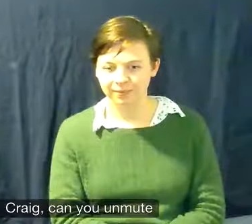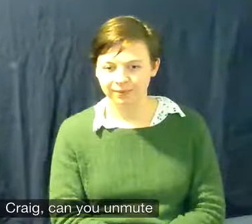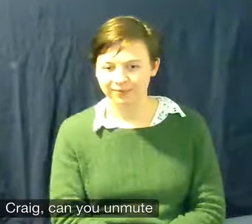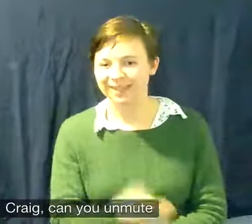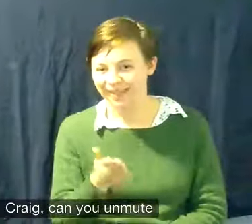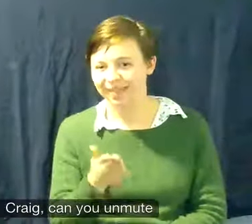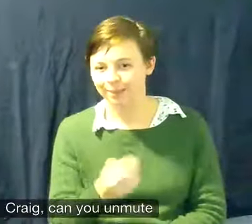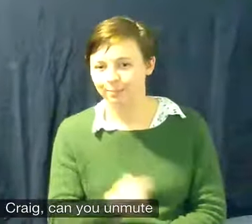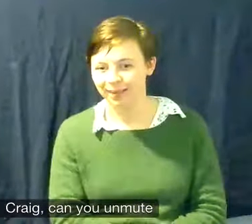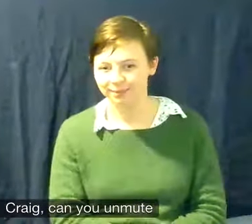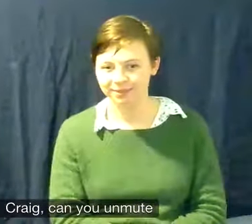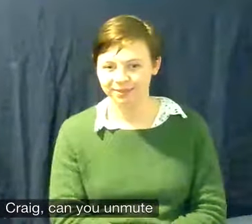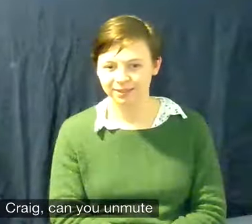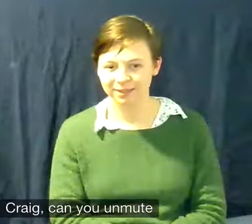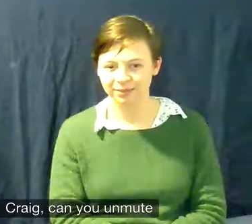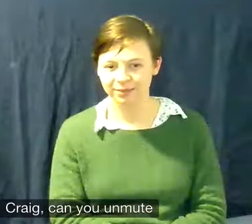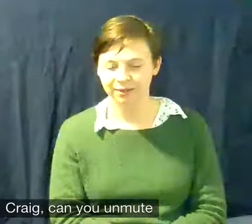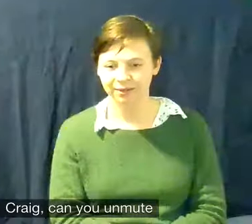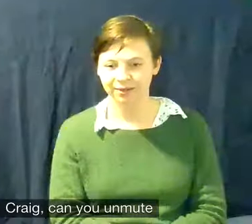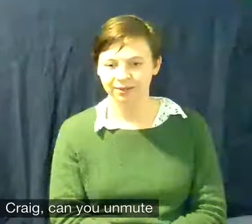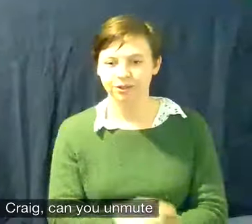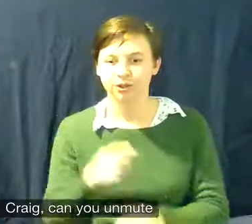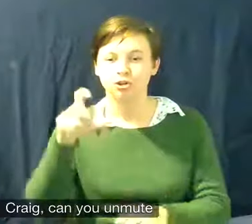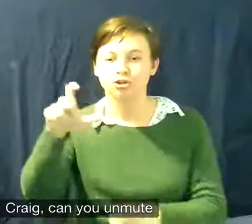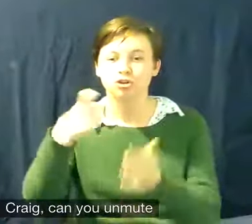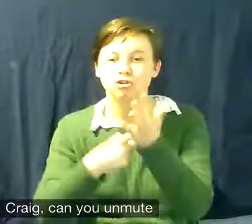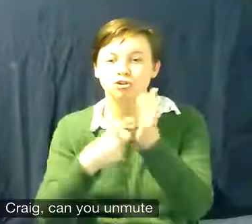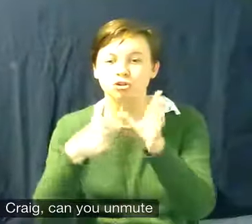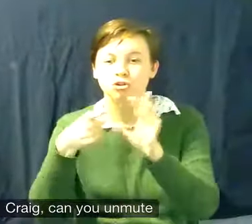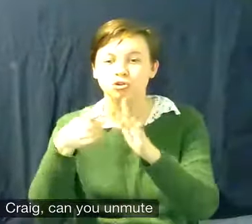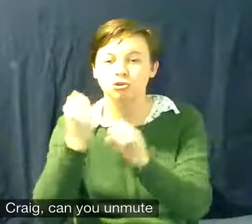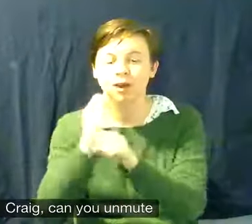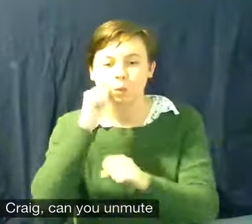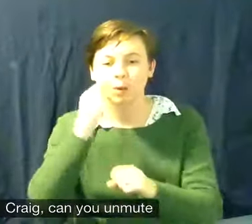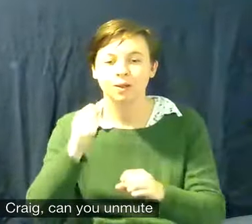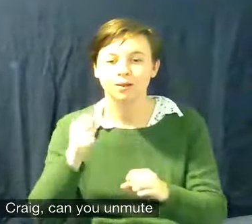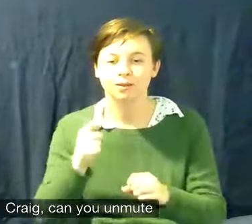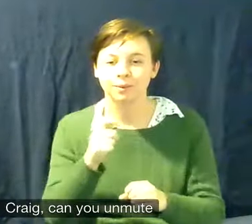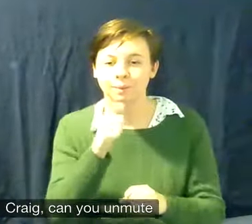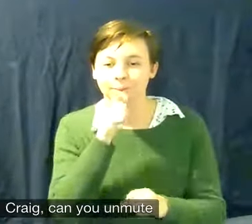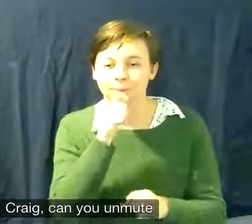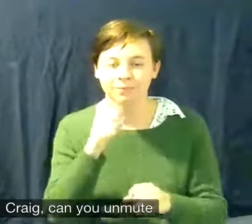That's probably better, isn't it? So Craig, can you unmute Heather, please?